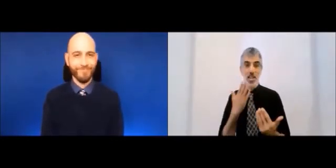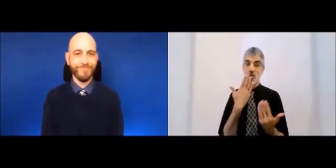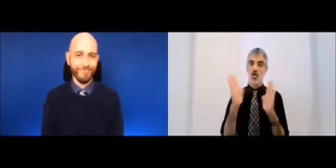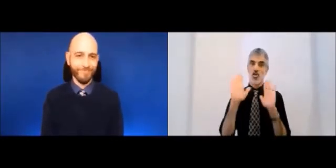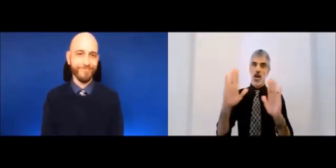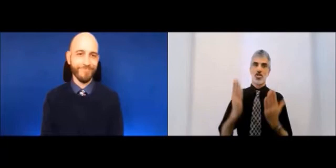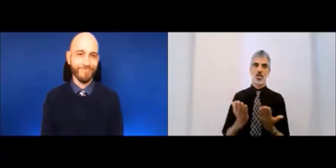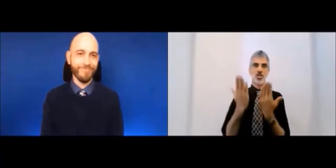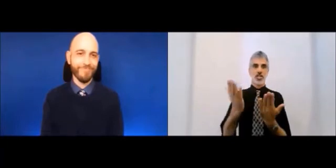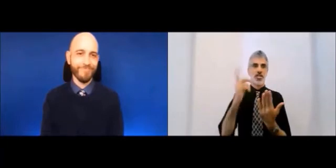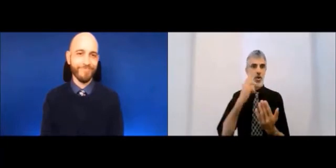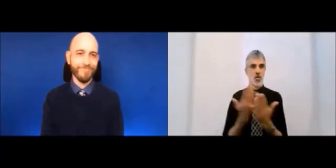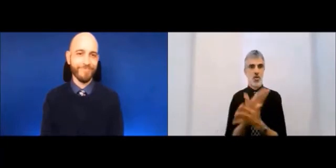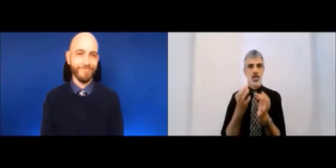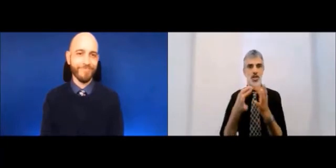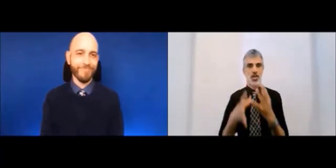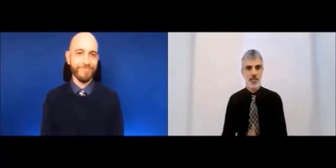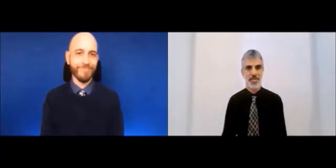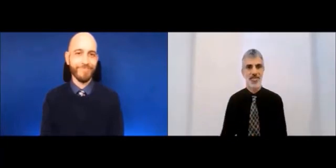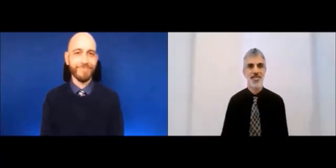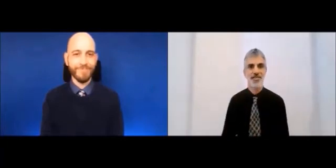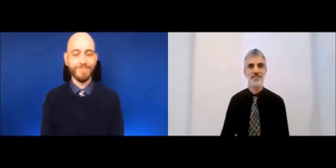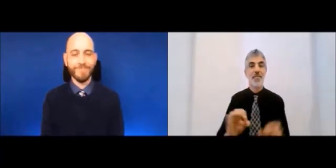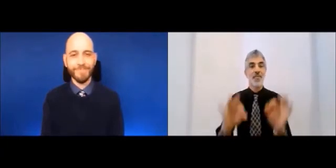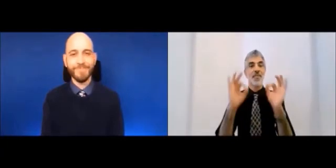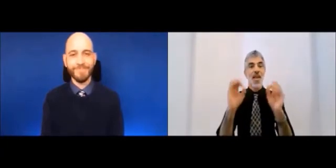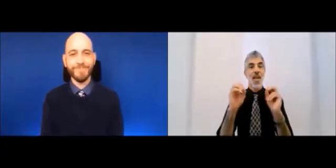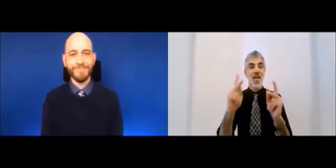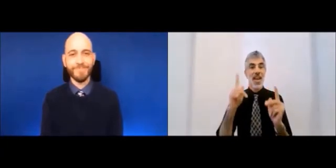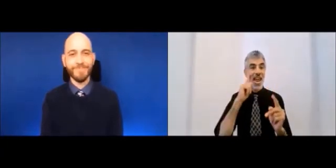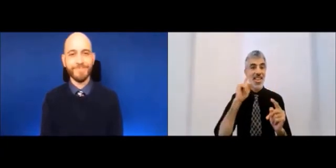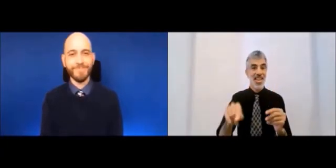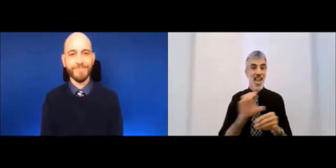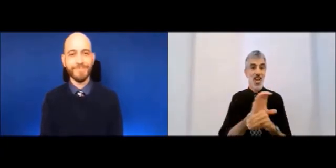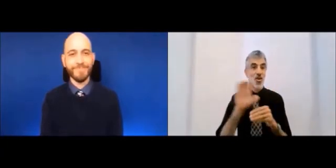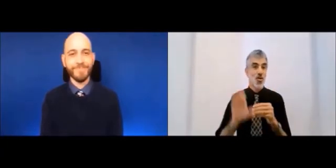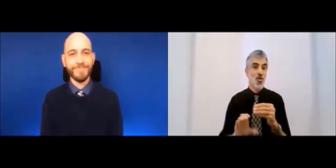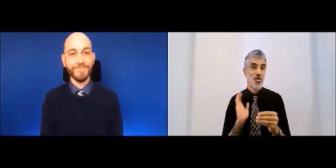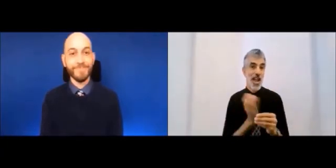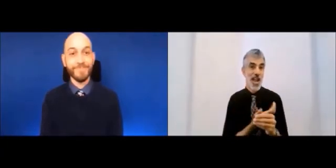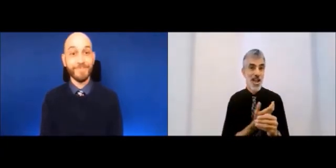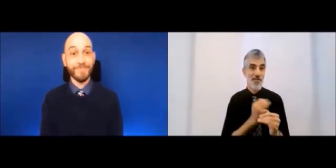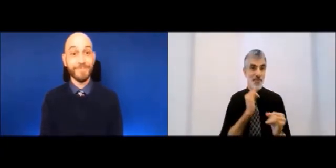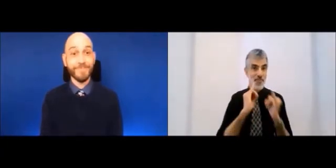which I highly recommend interpreters read. Okay, and that concludes our interview.